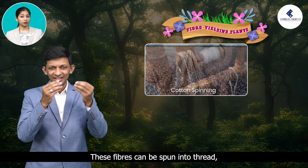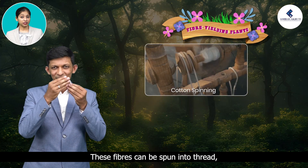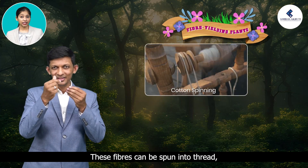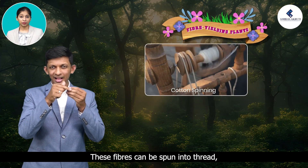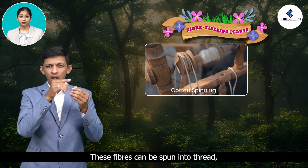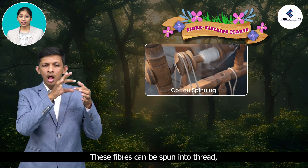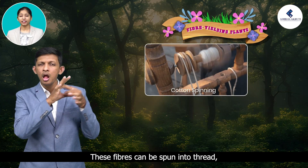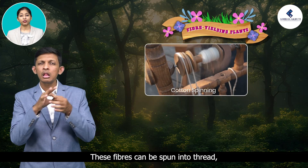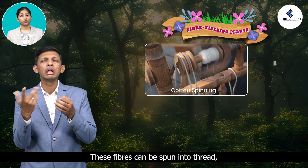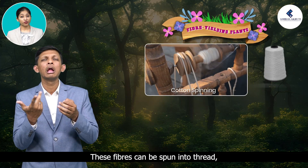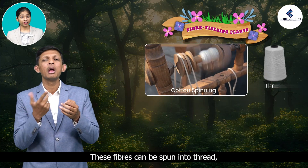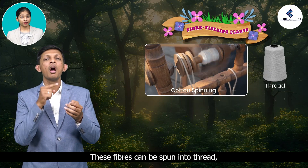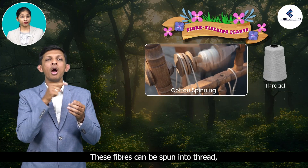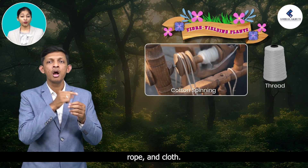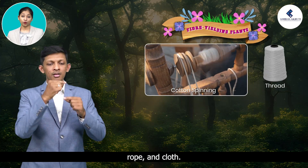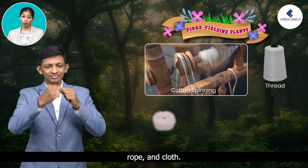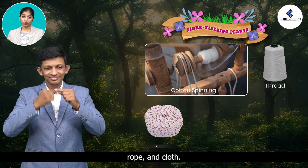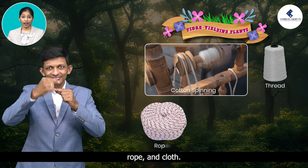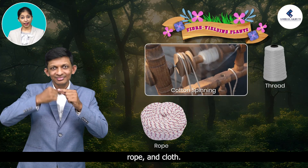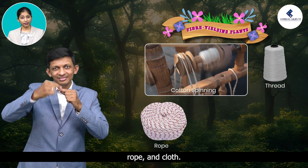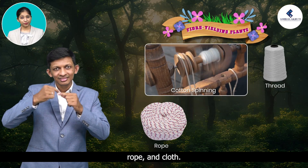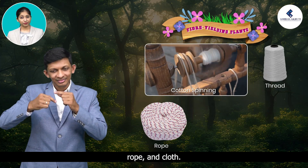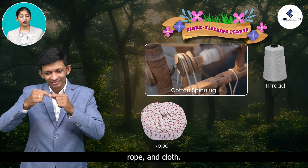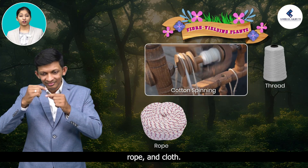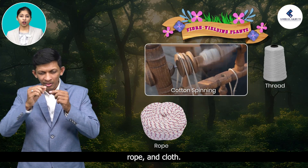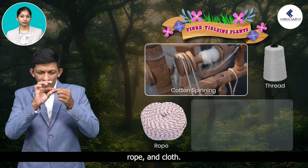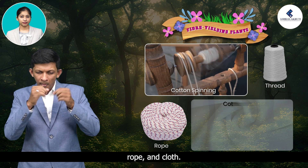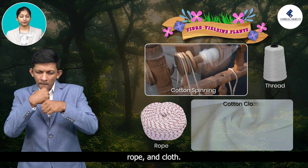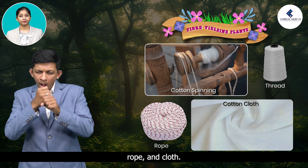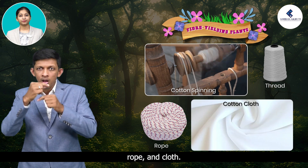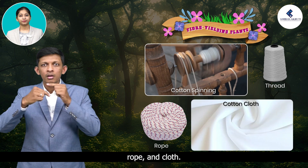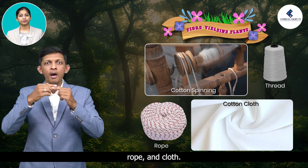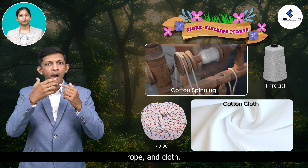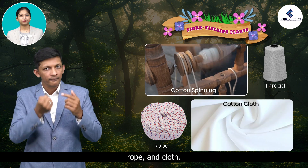These fibers can be spun into thread, rope, and cloth.